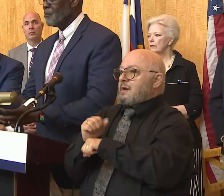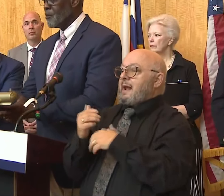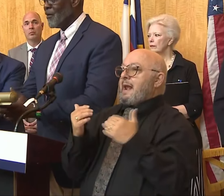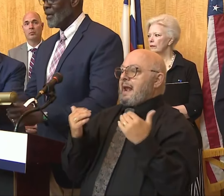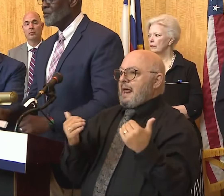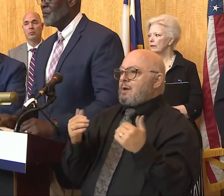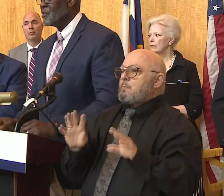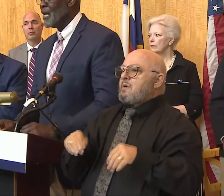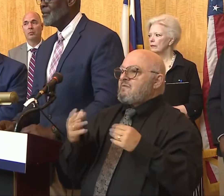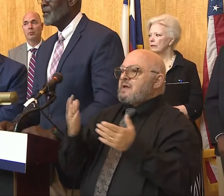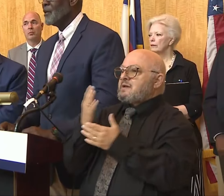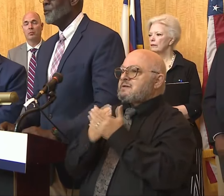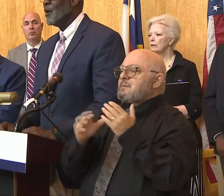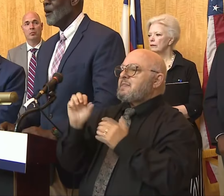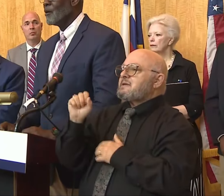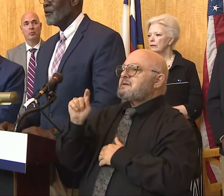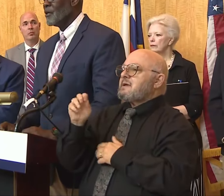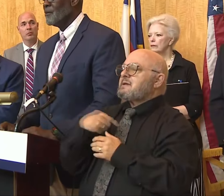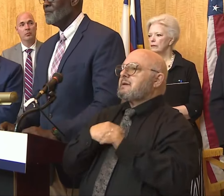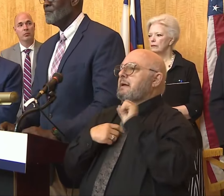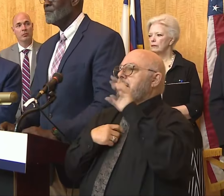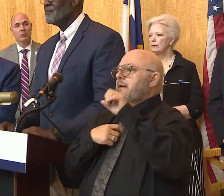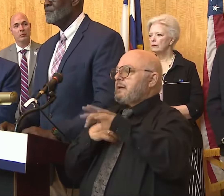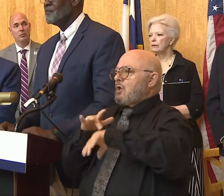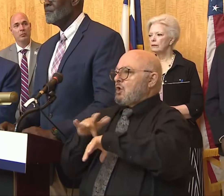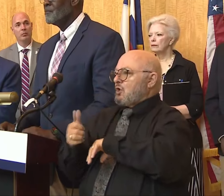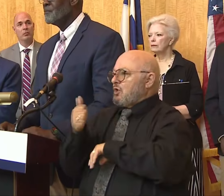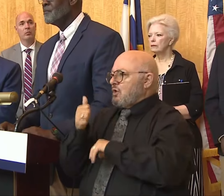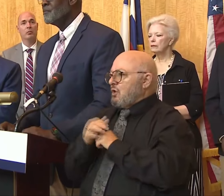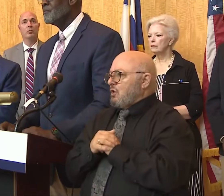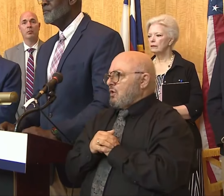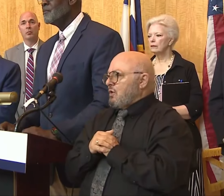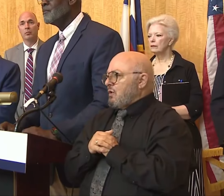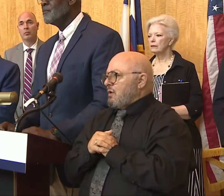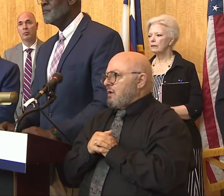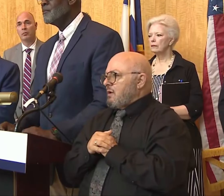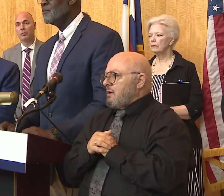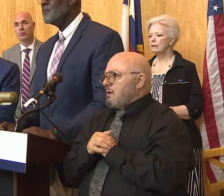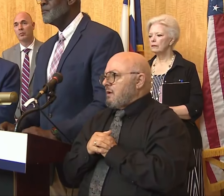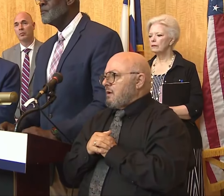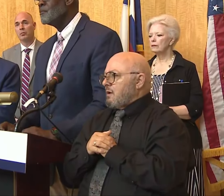They're providing some of the stats that I threw out earlier. So for the duration, how many folks do you